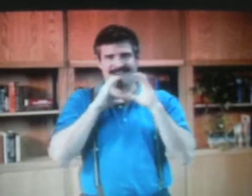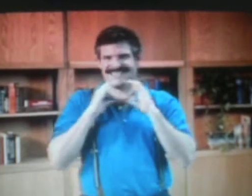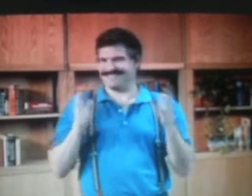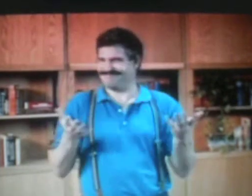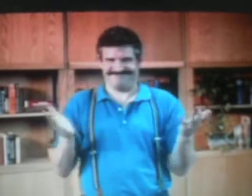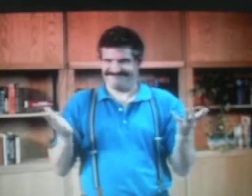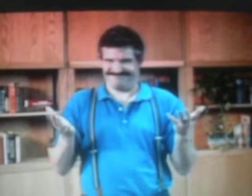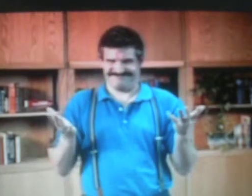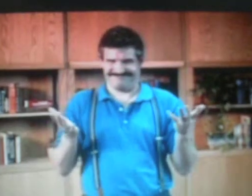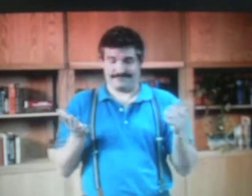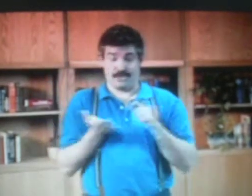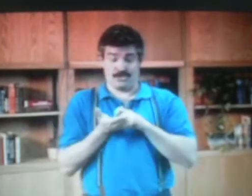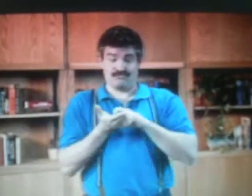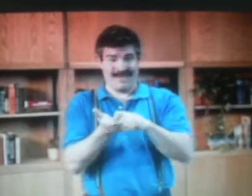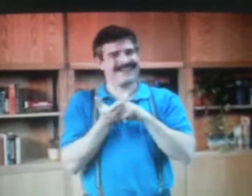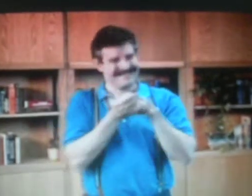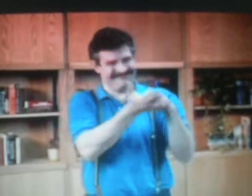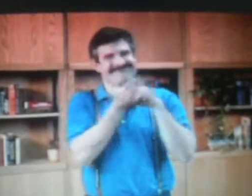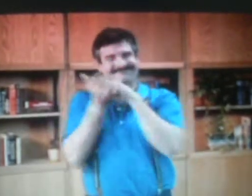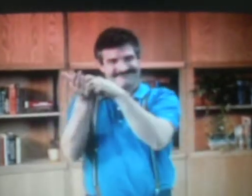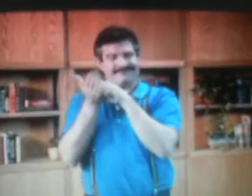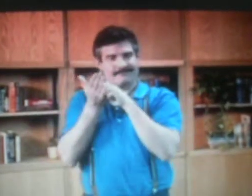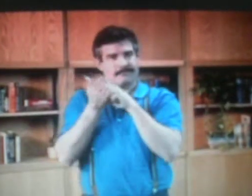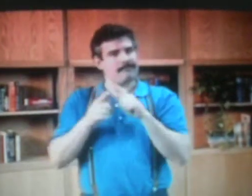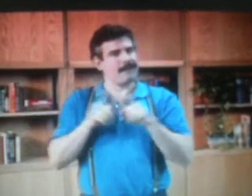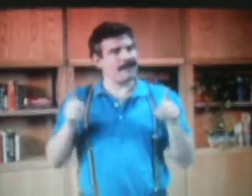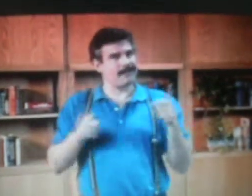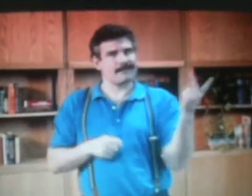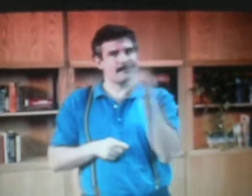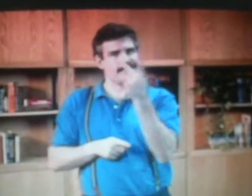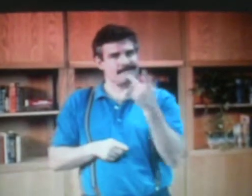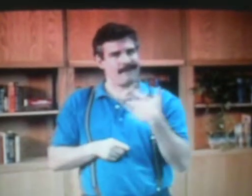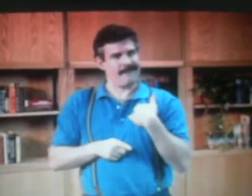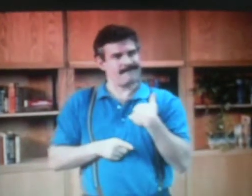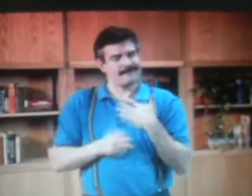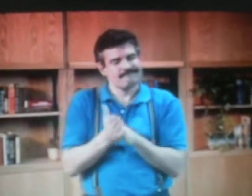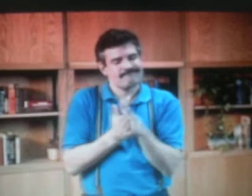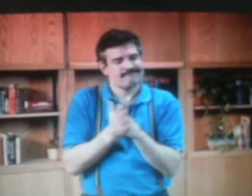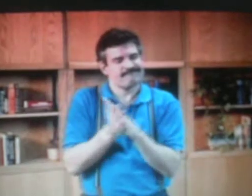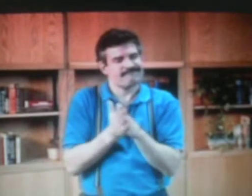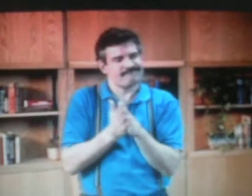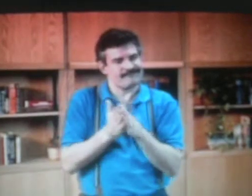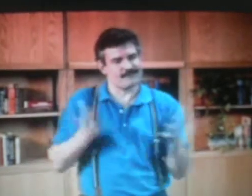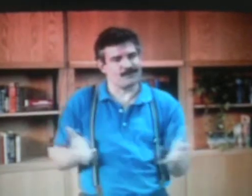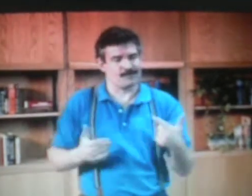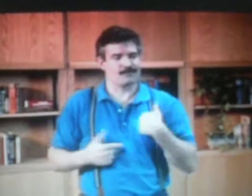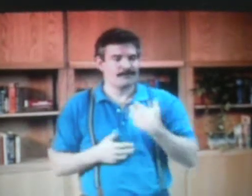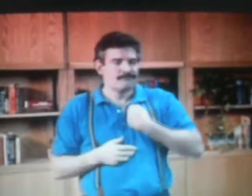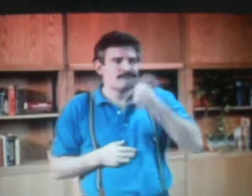My parents were both hearing, so there was no way to communicate. So we wrote everything down.